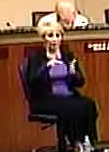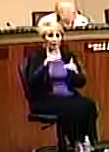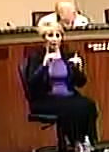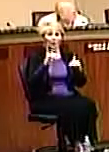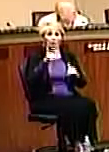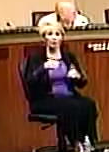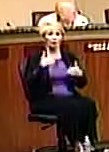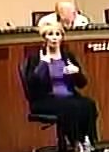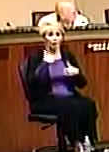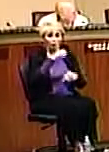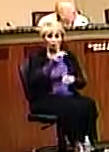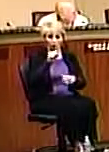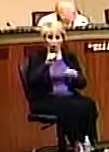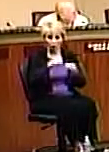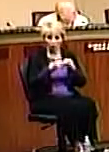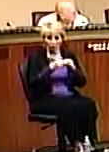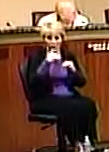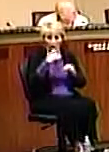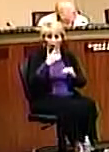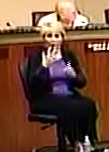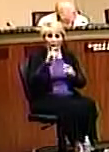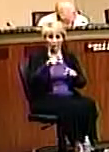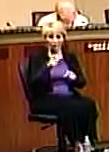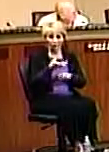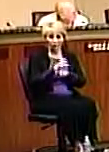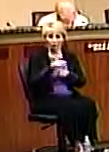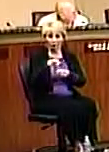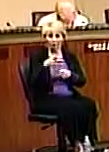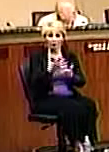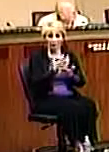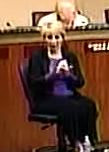Must have a Social Security number to pursue collections.